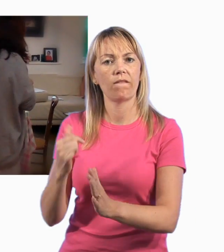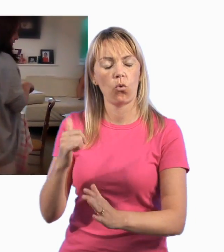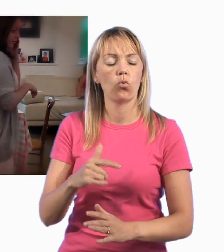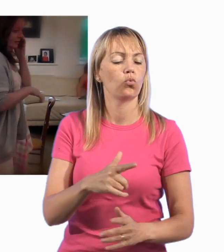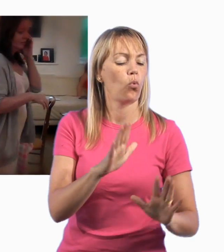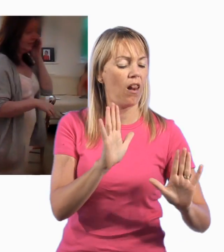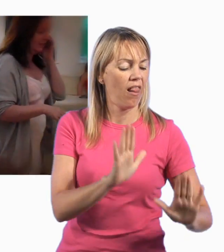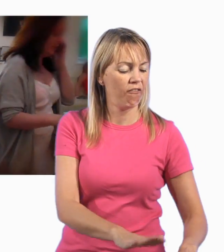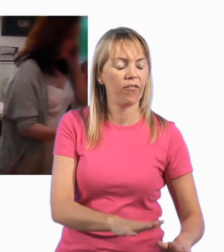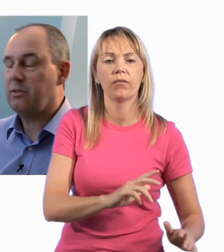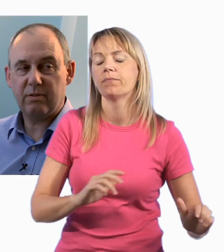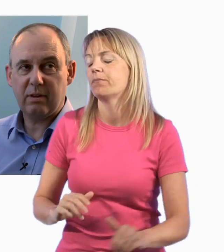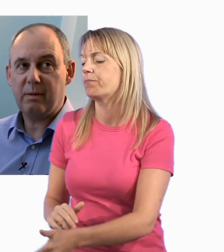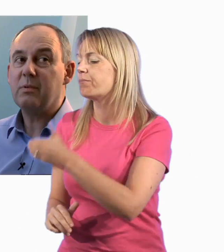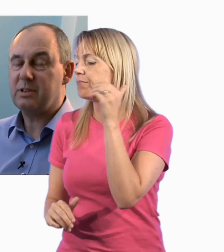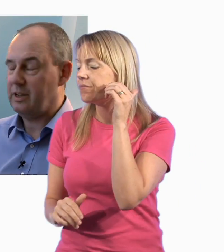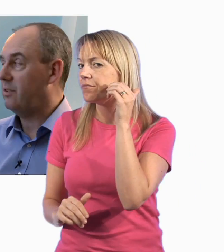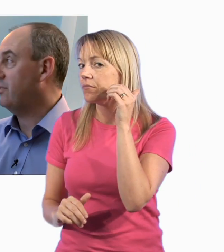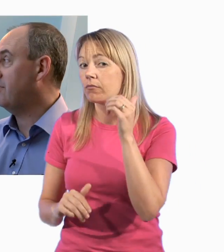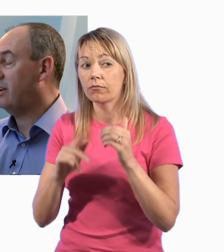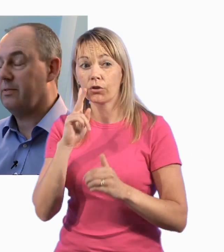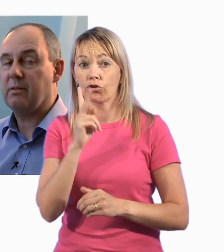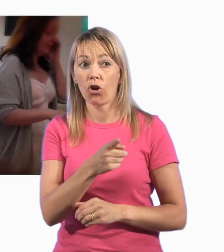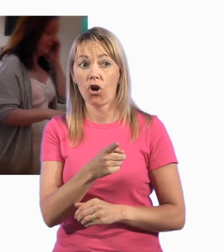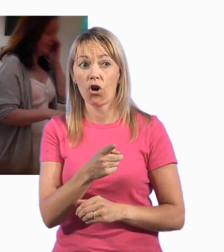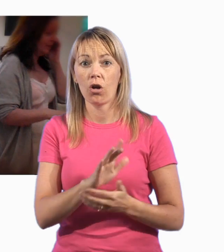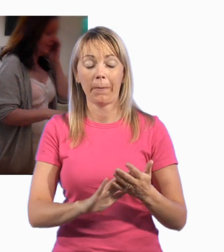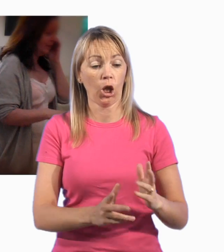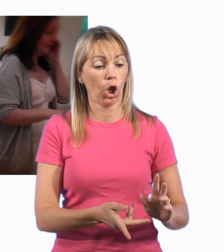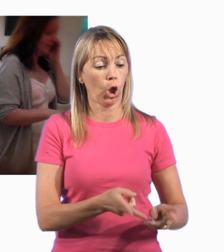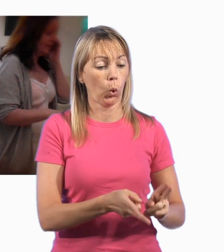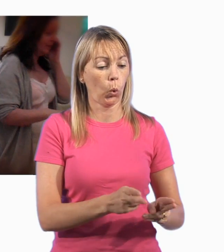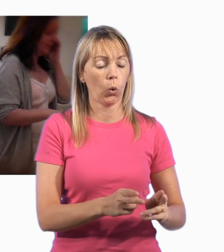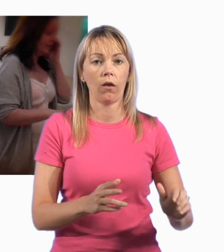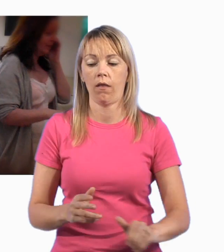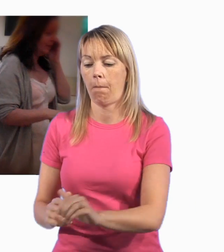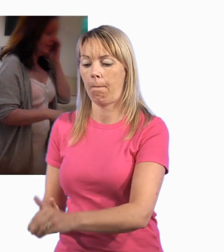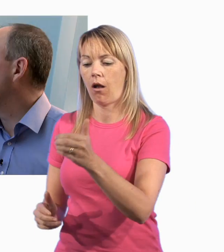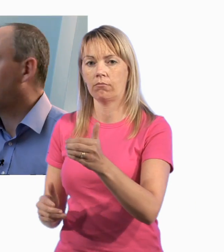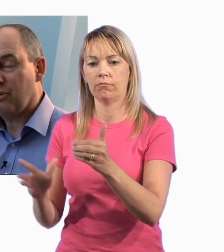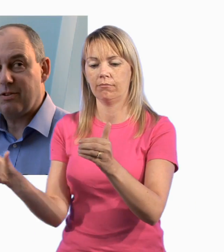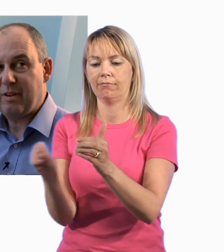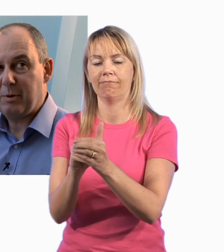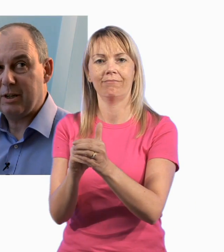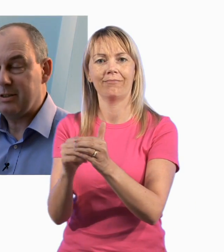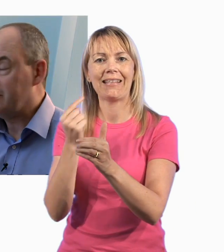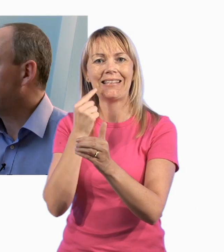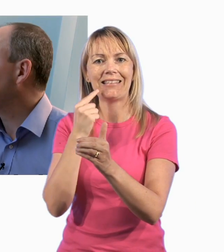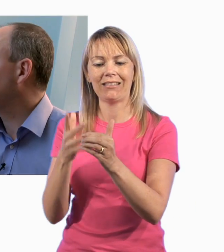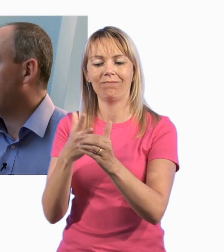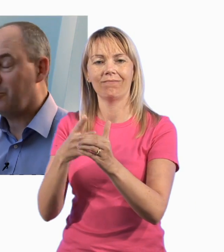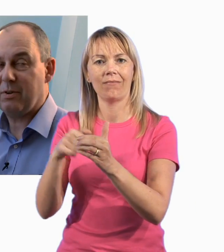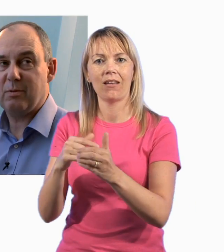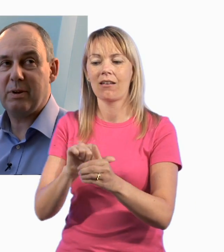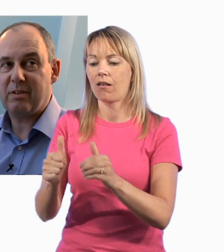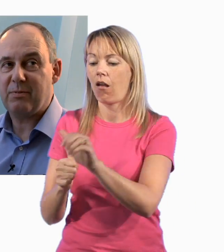the cooking stops. Really? Did you see that? She answered the telephone. That's how germs get spread around the kitchen. Cross-contamination.